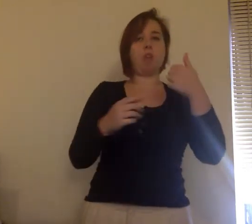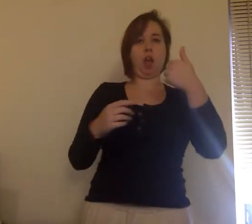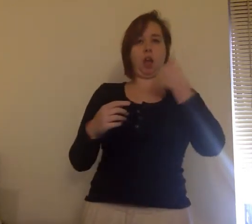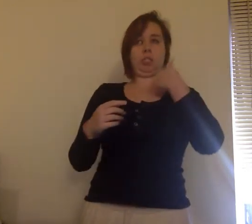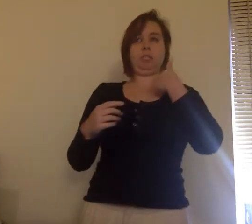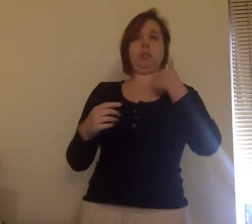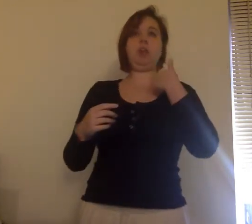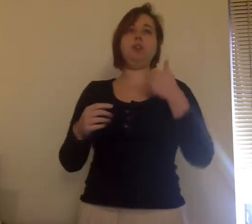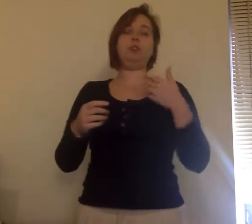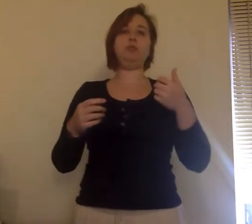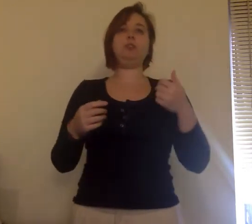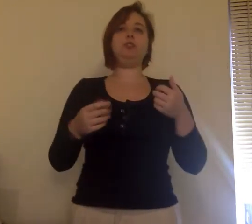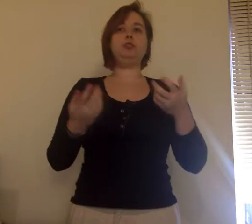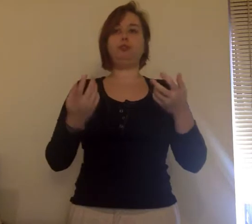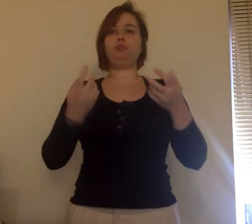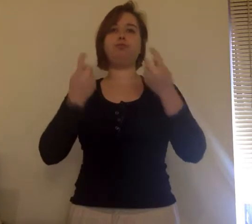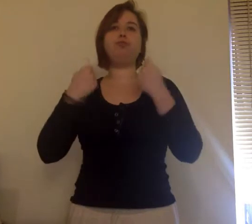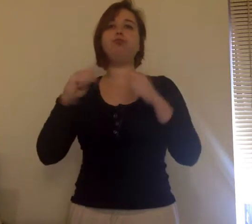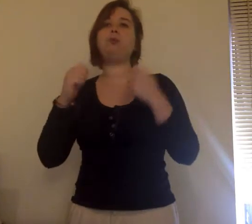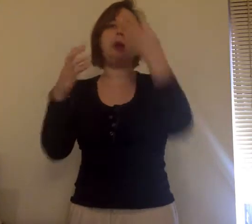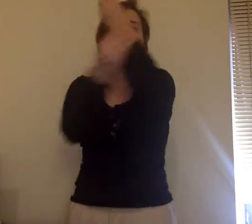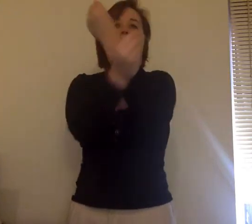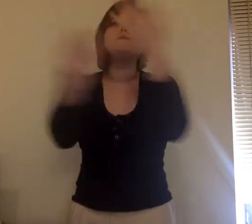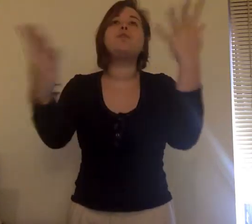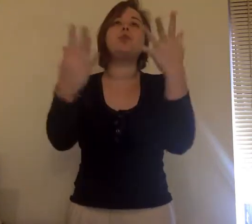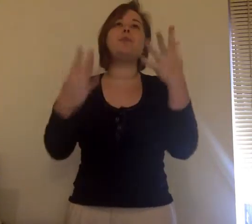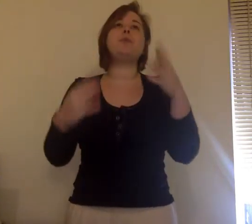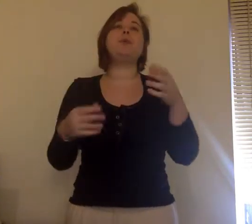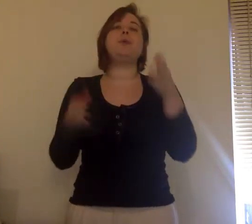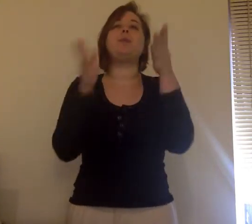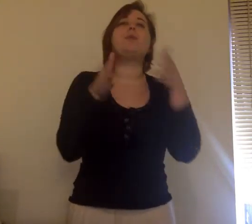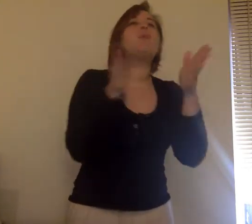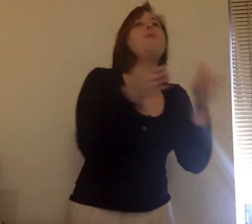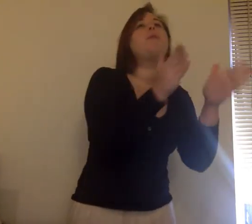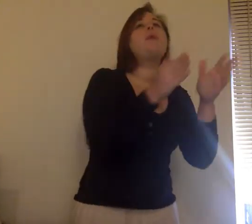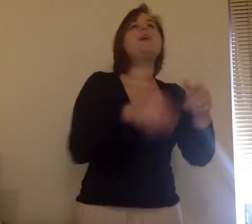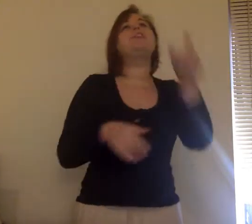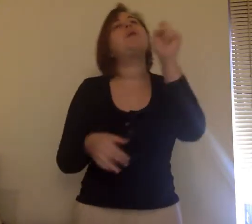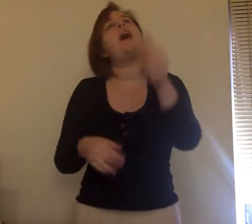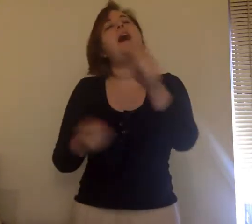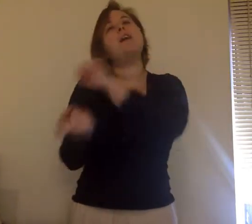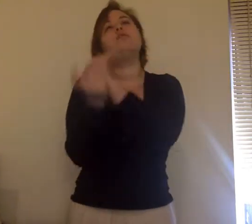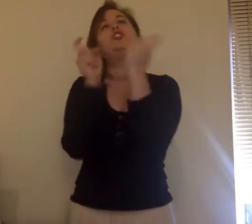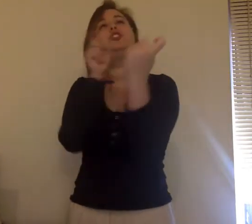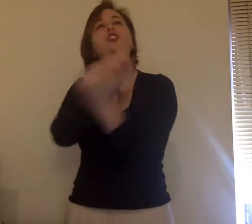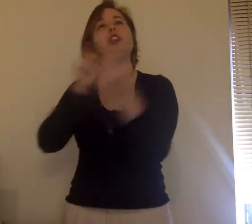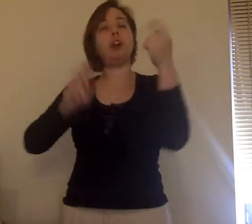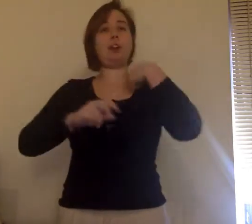ways. Coming up here today, I have no hidden agenda. I am fighting for my